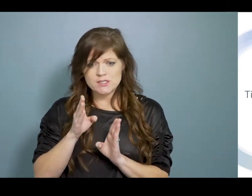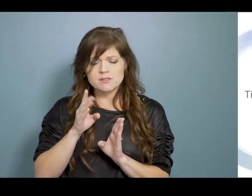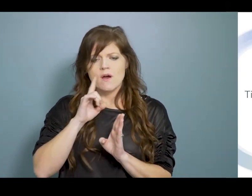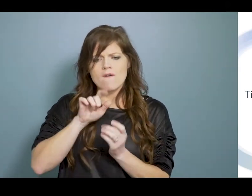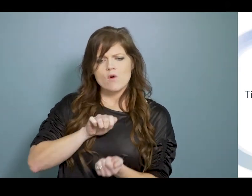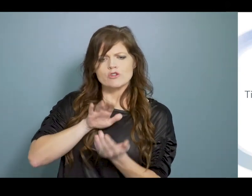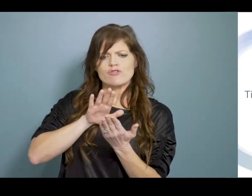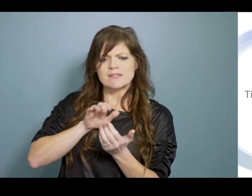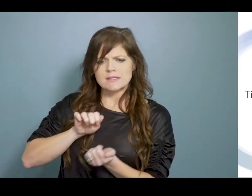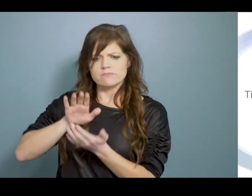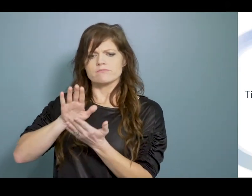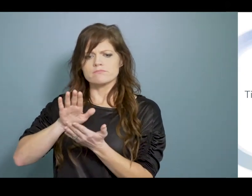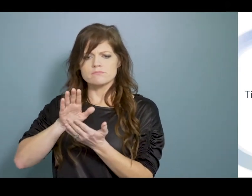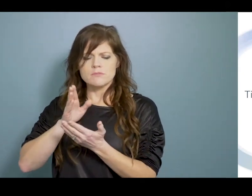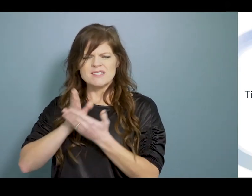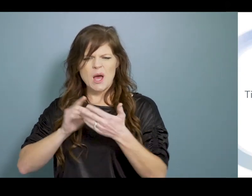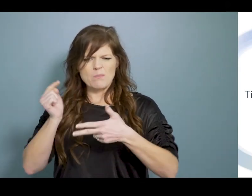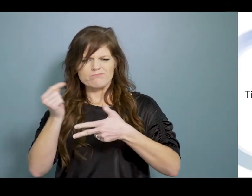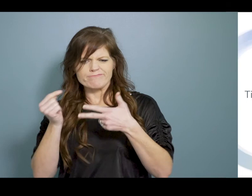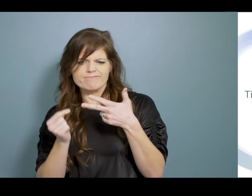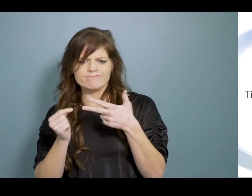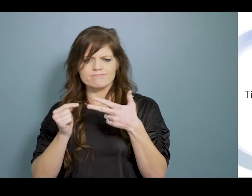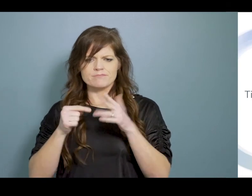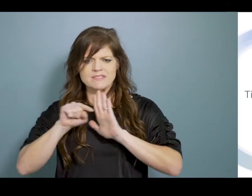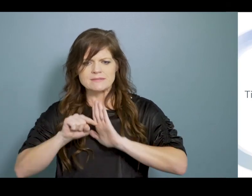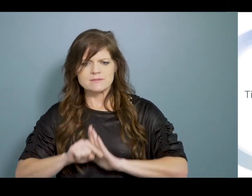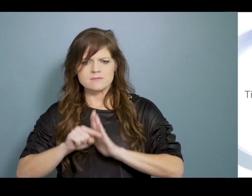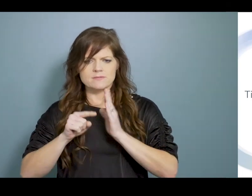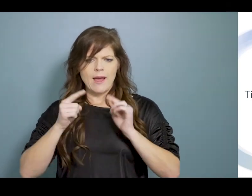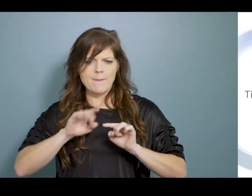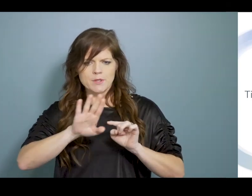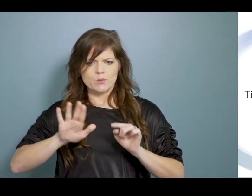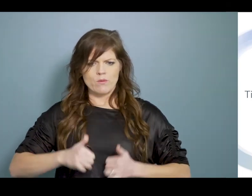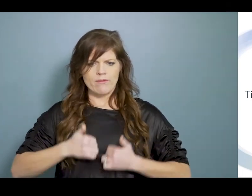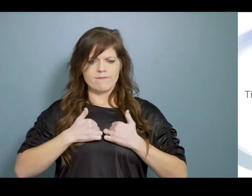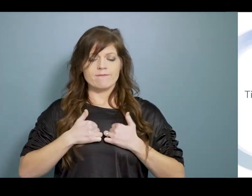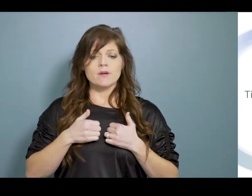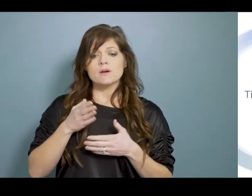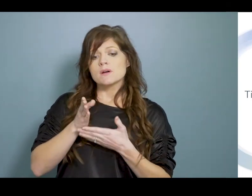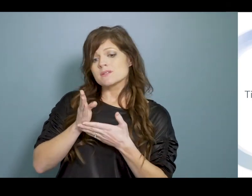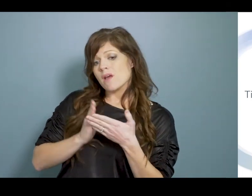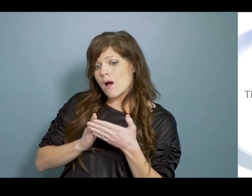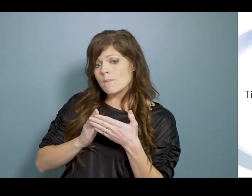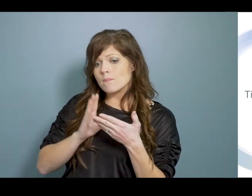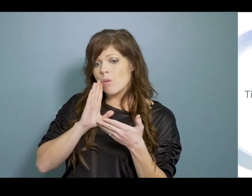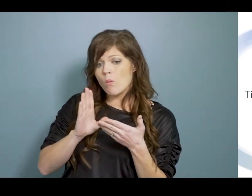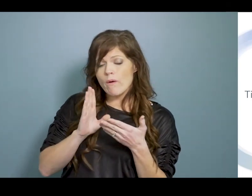for addressing some of these self-care domains. Some of them seem super